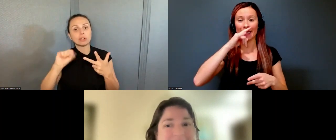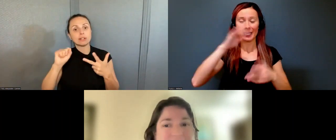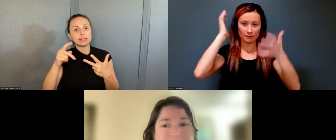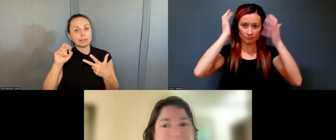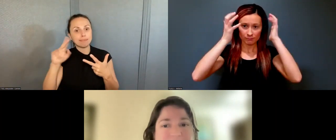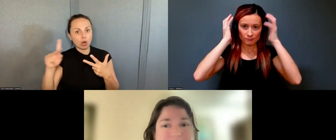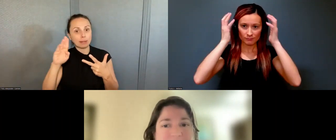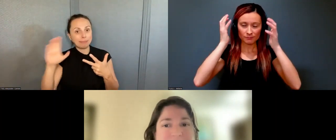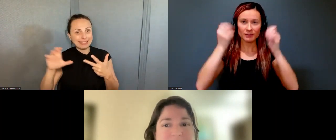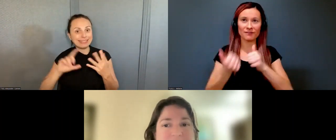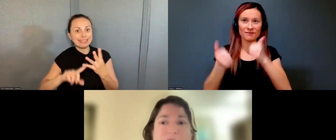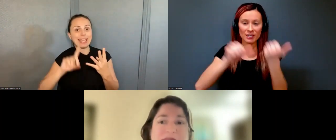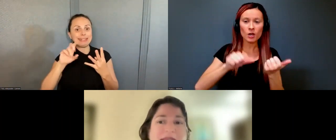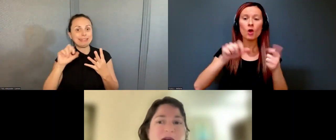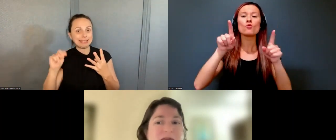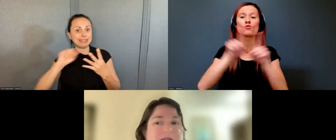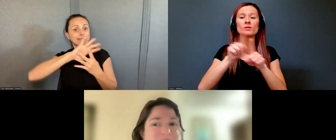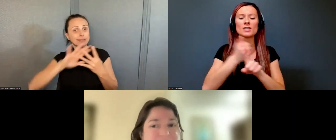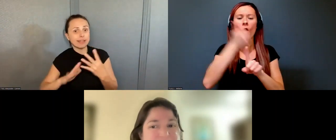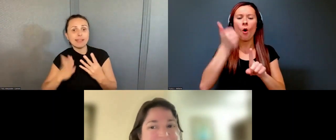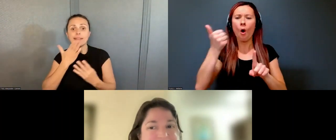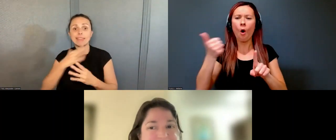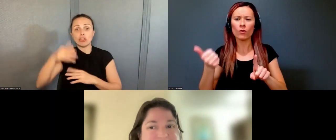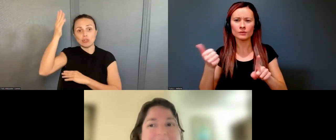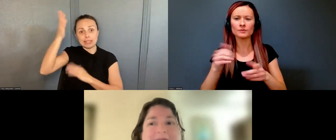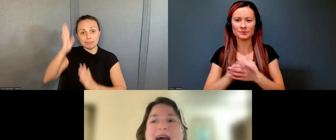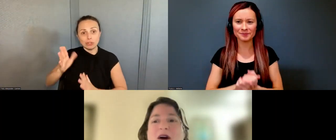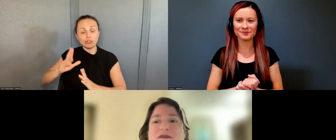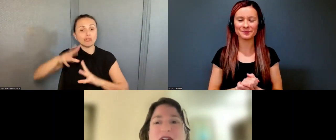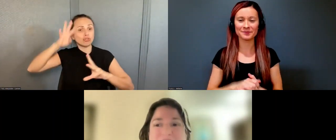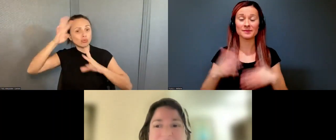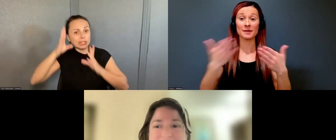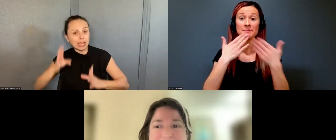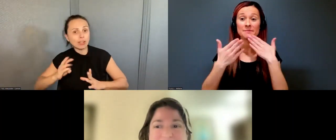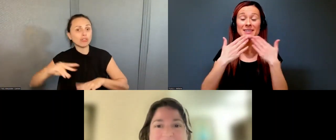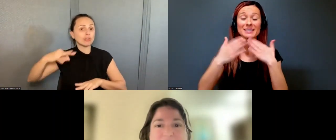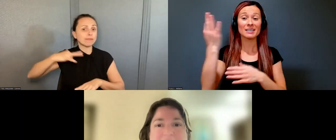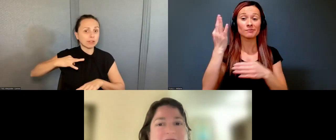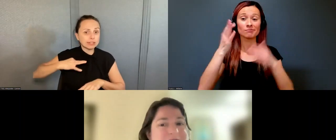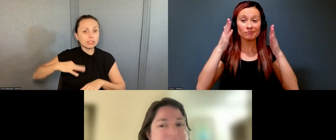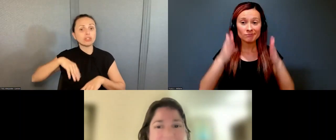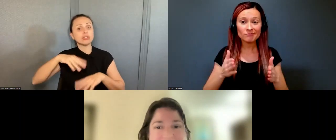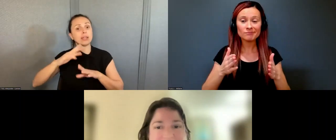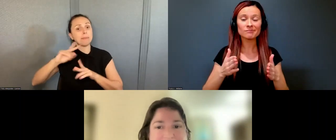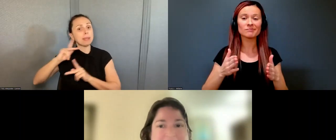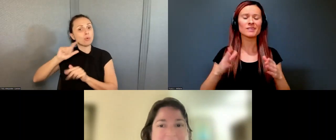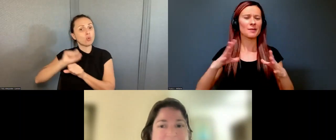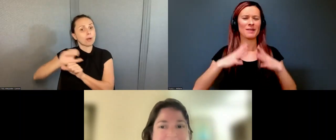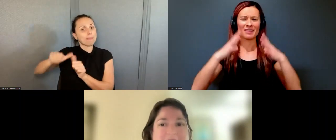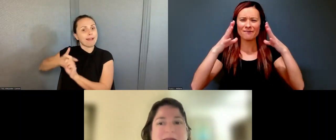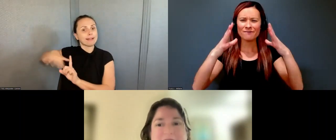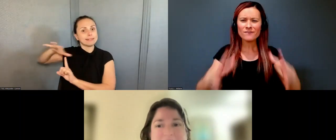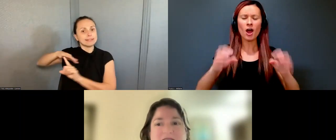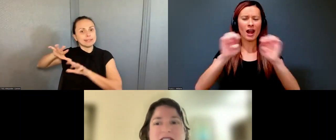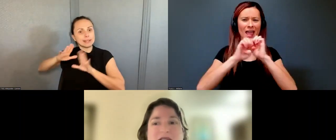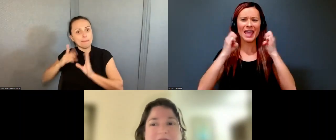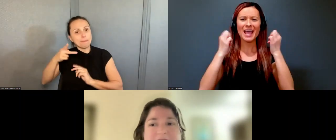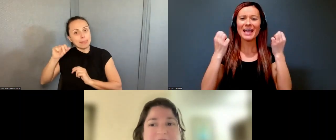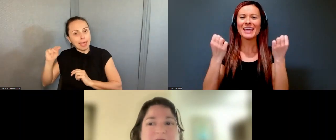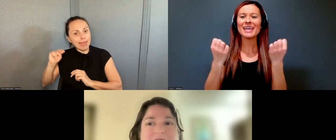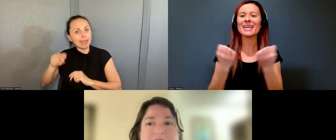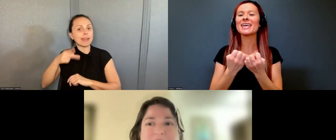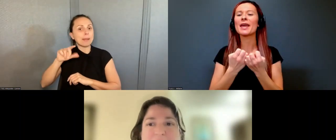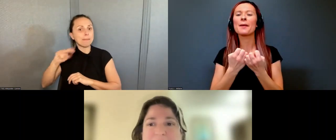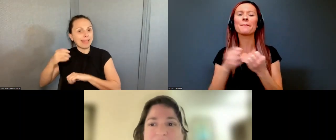and Dean. We thank our speakers and creators, our volunteers, and our behind-the-scenes team at Plan Institute,